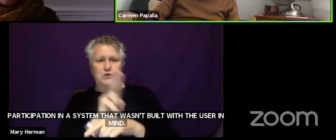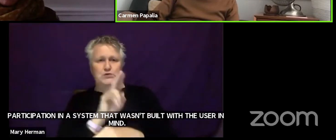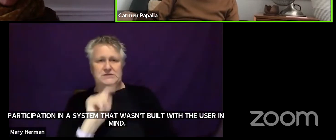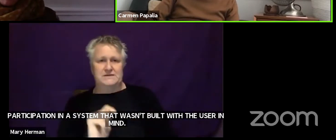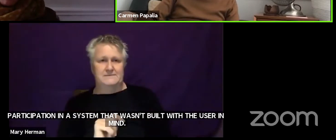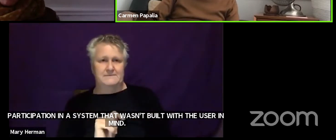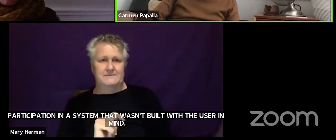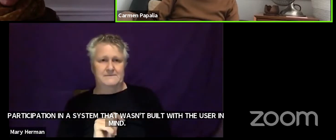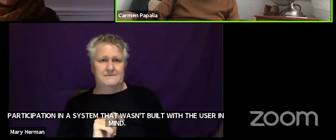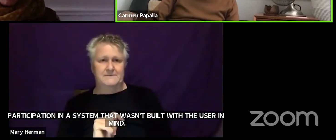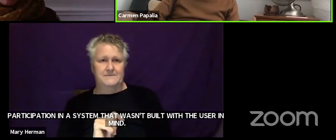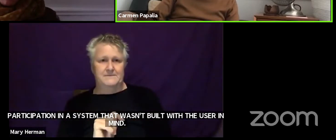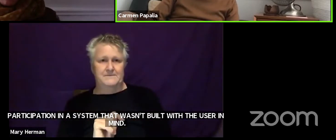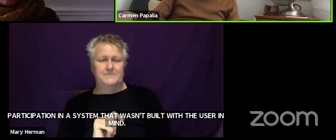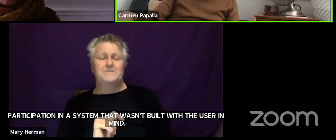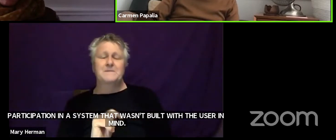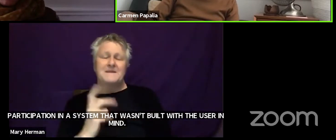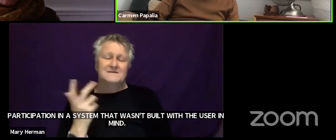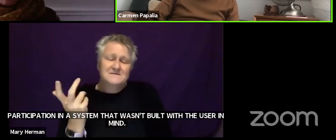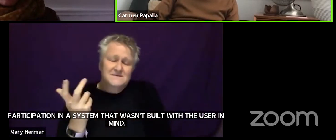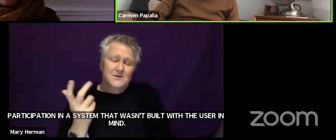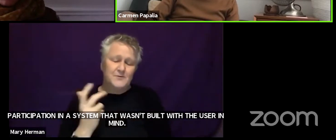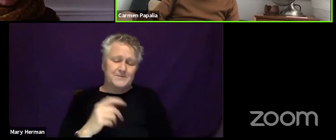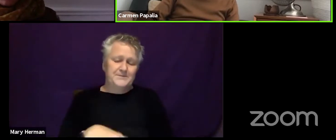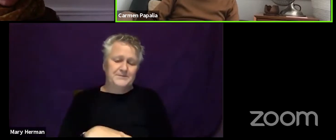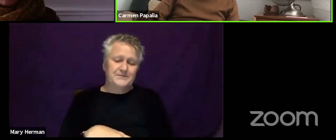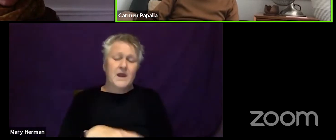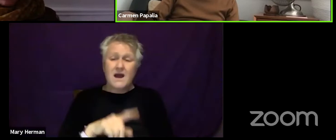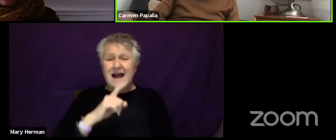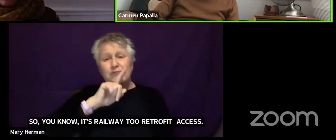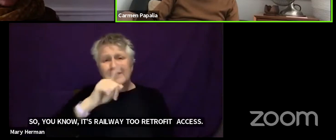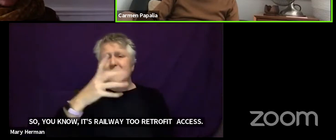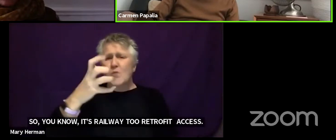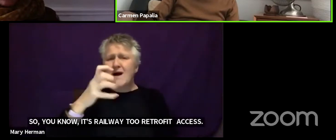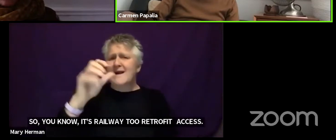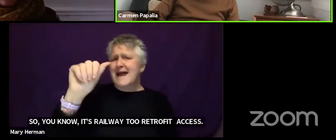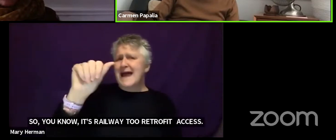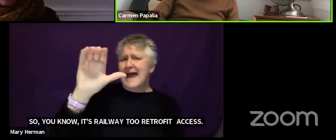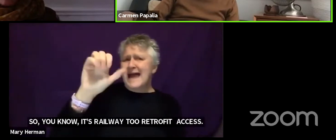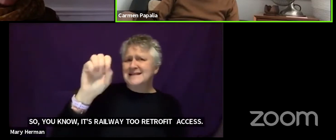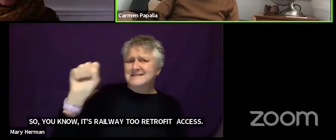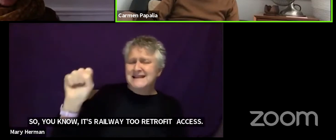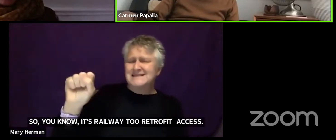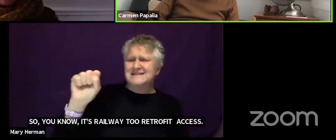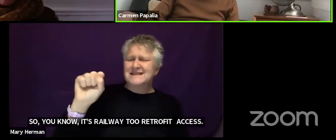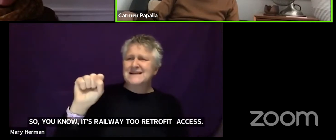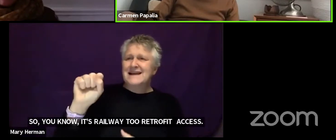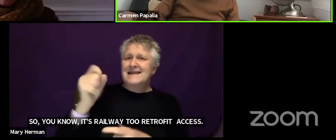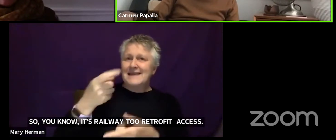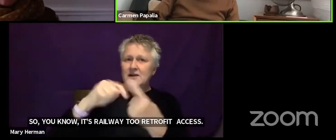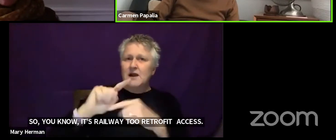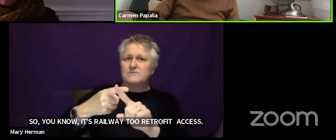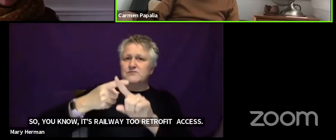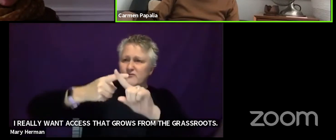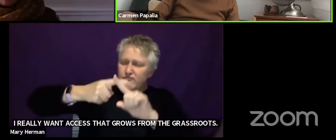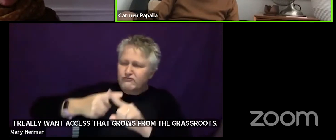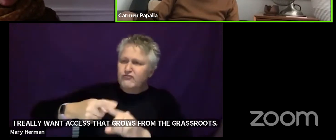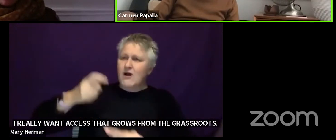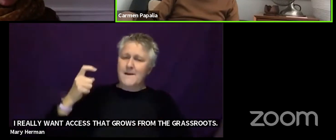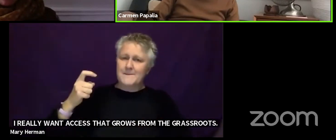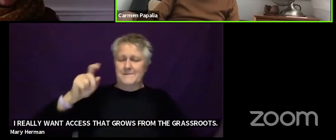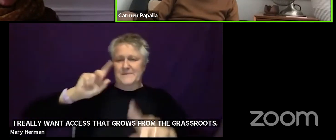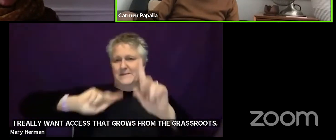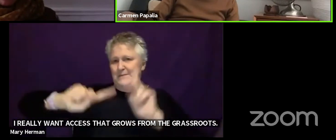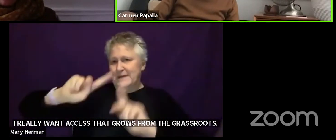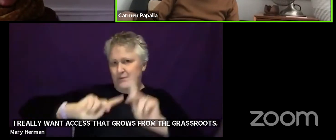access and accommodation. I really want access that grows from the grassroots. I want it to be able